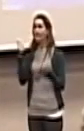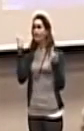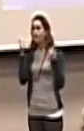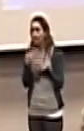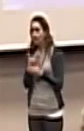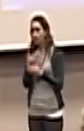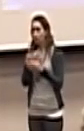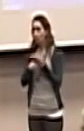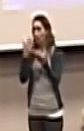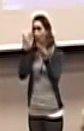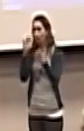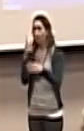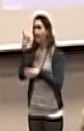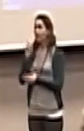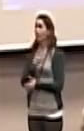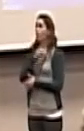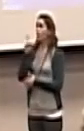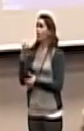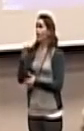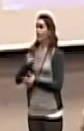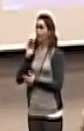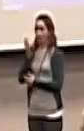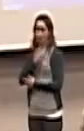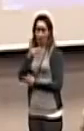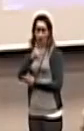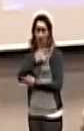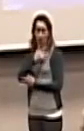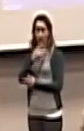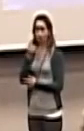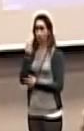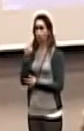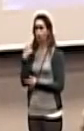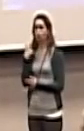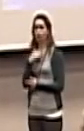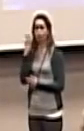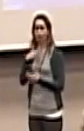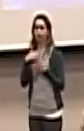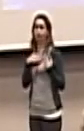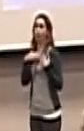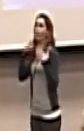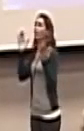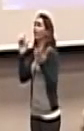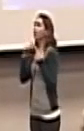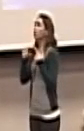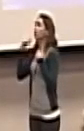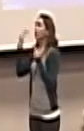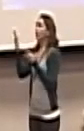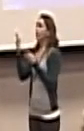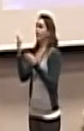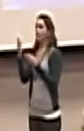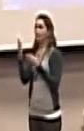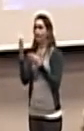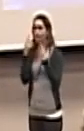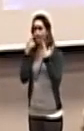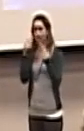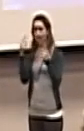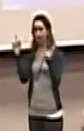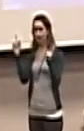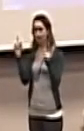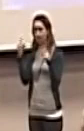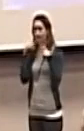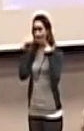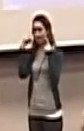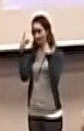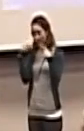unknown. He is Lord of our hearts, and so we will open them up to Him. The famous passage that